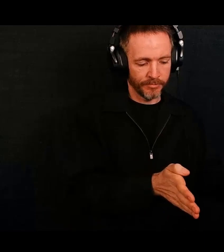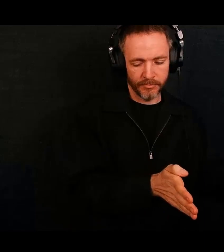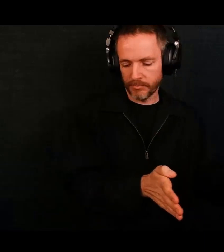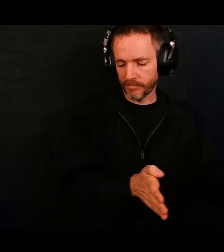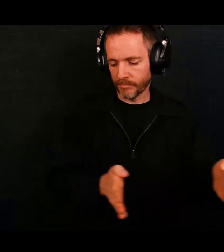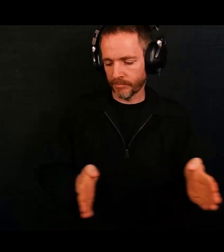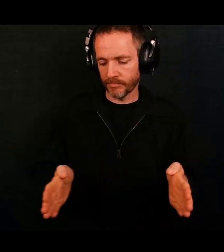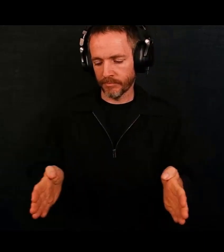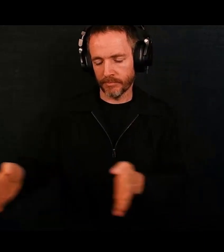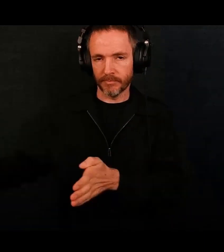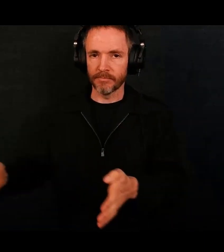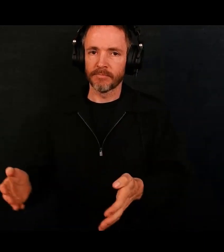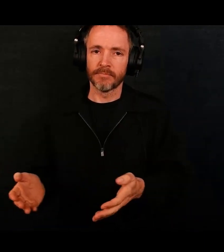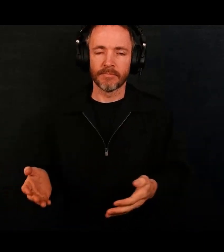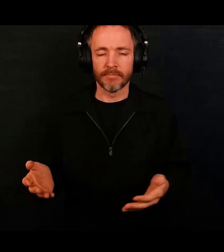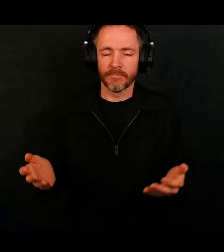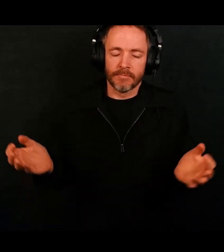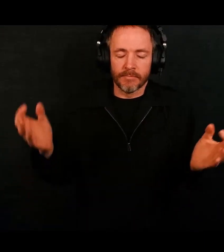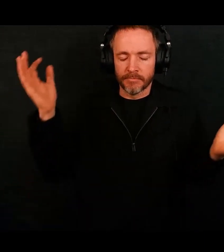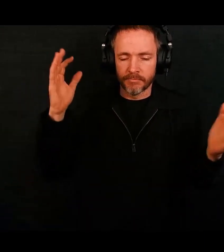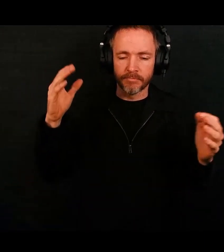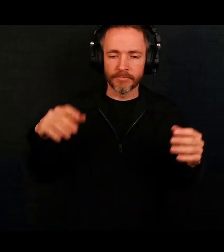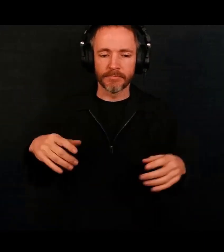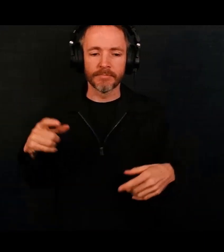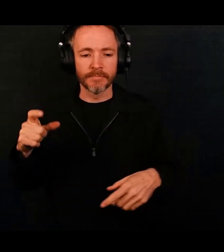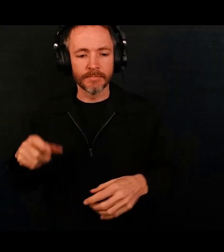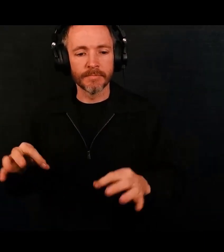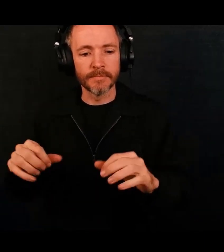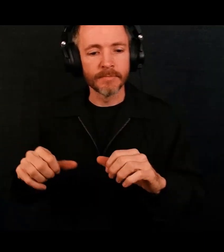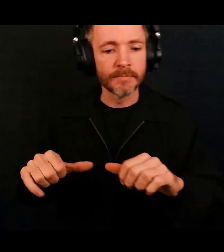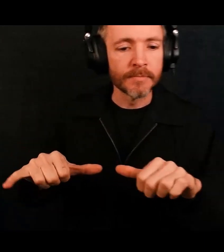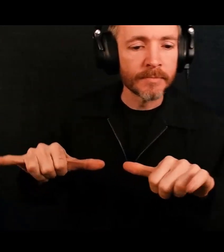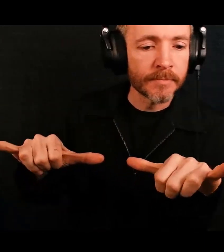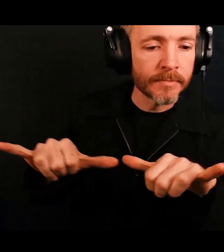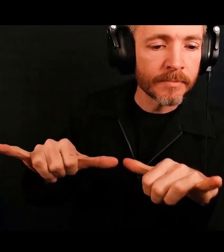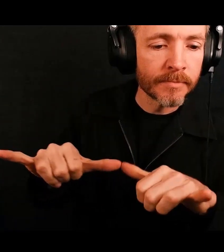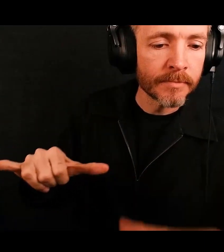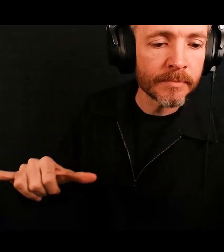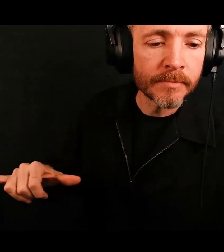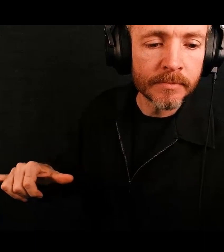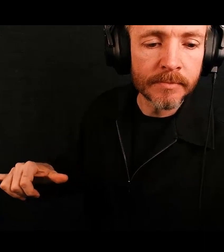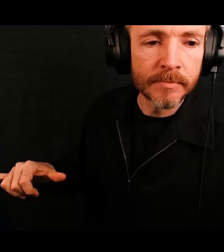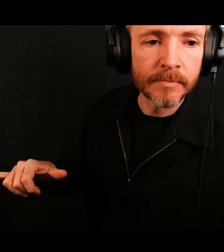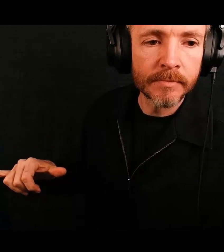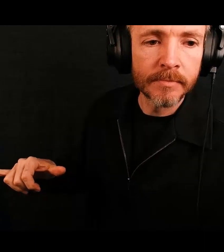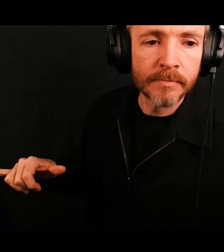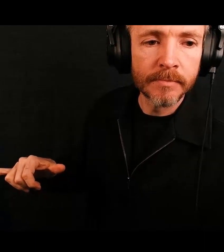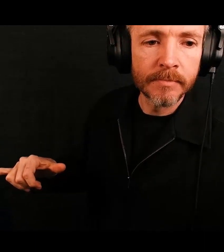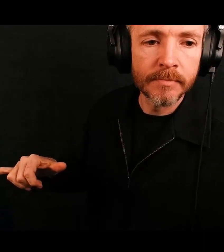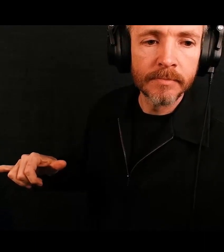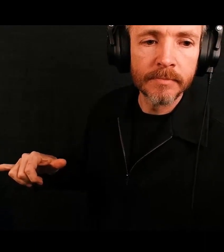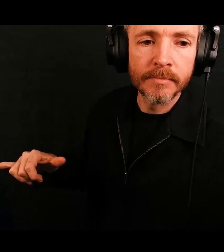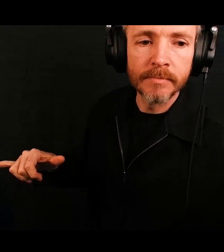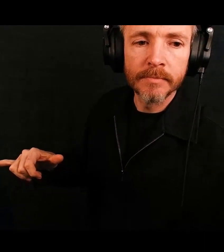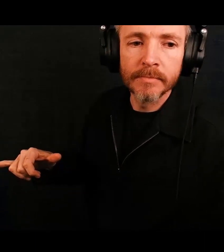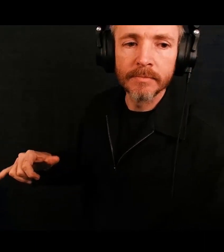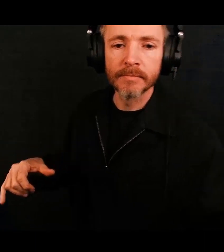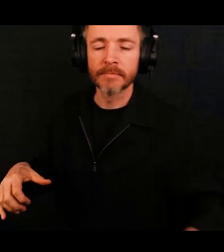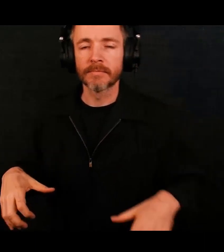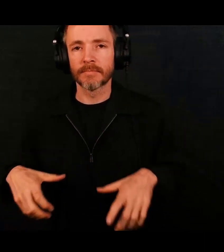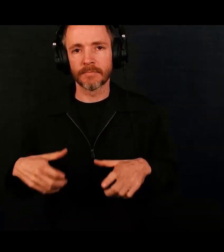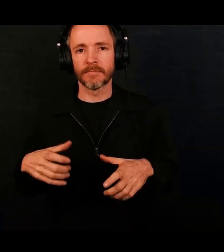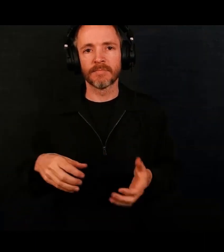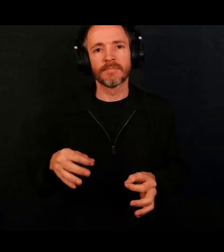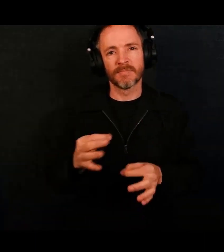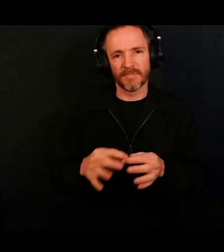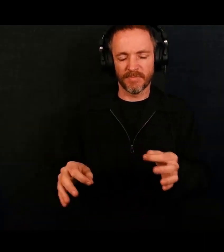whatever. 12-inch, this size pan is easily removable. Doesn't even need a drain. You can set it in